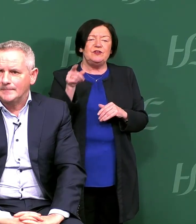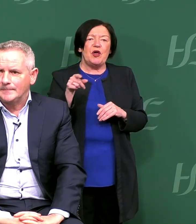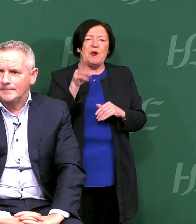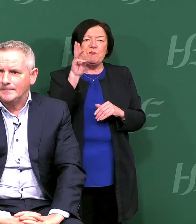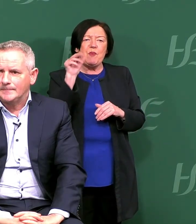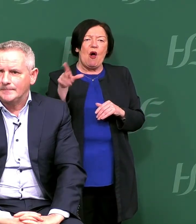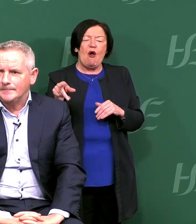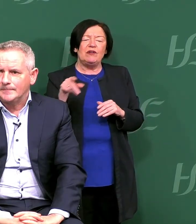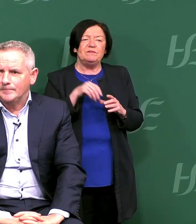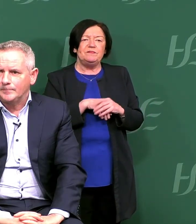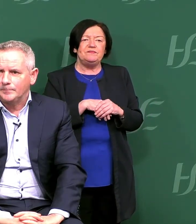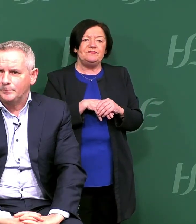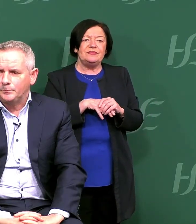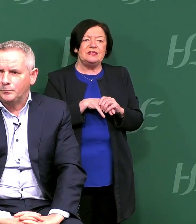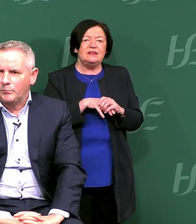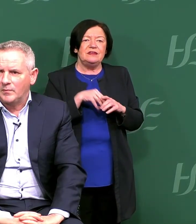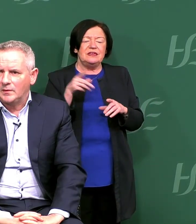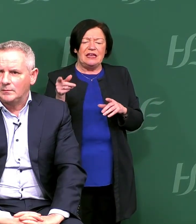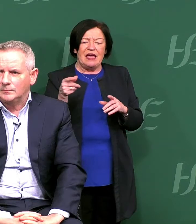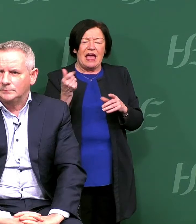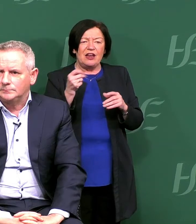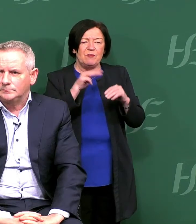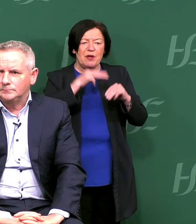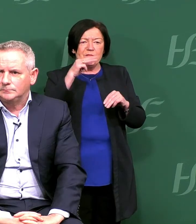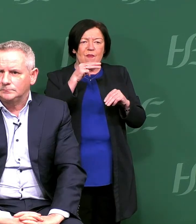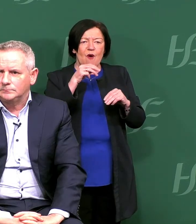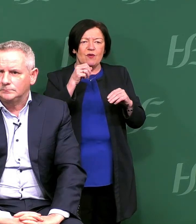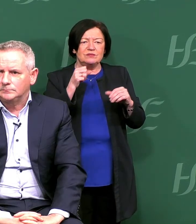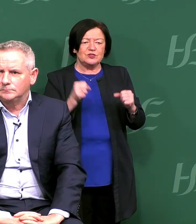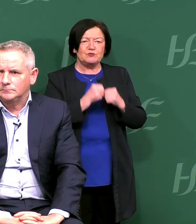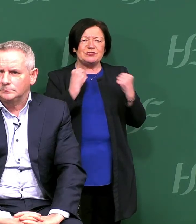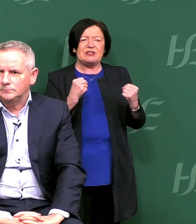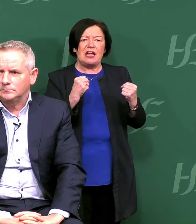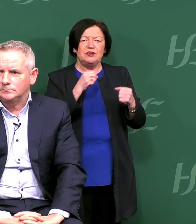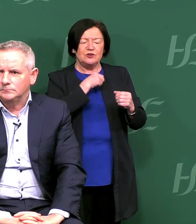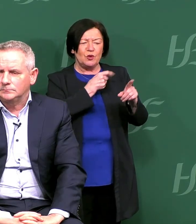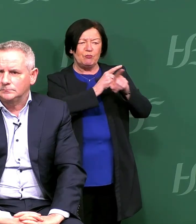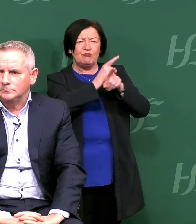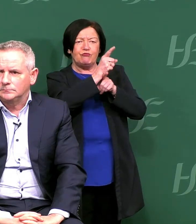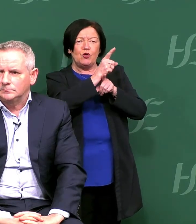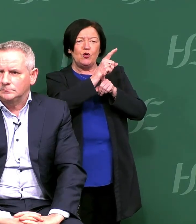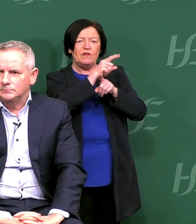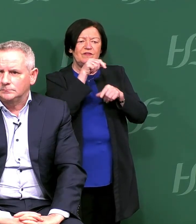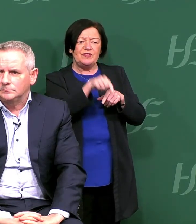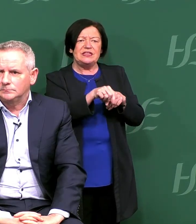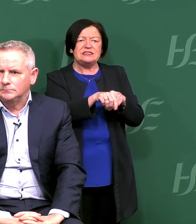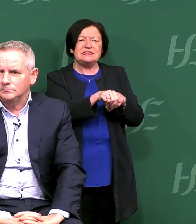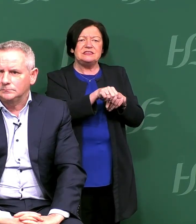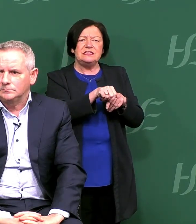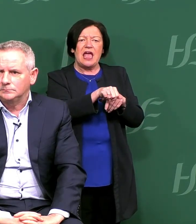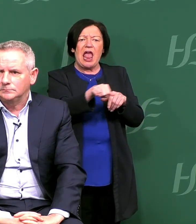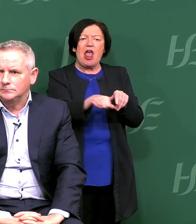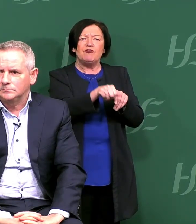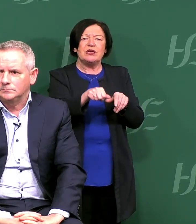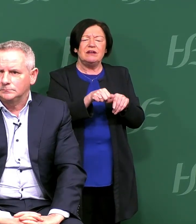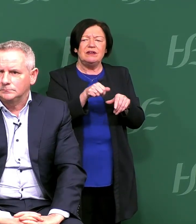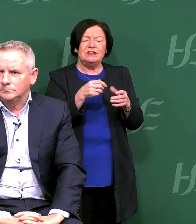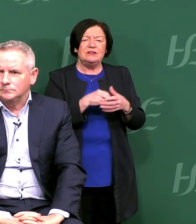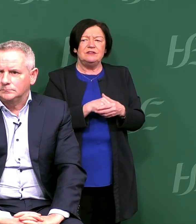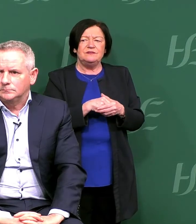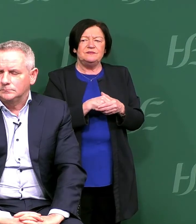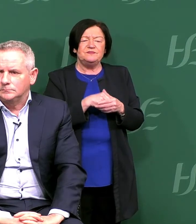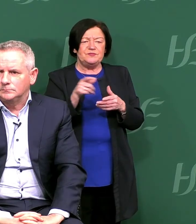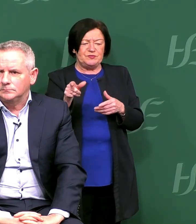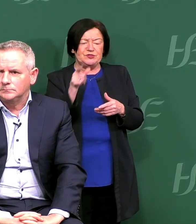mean, is there kind of anything a bit more concrete being done to improve those conditions then? Because like that,